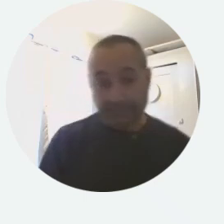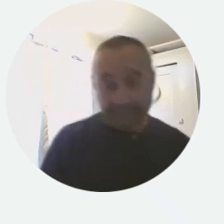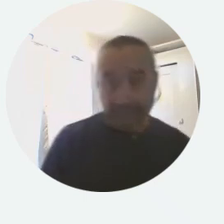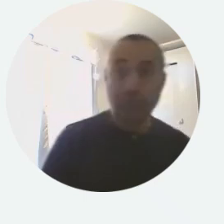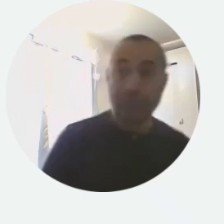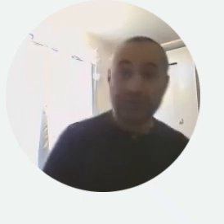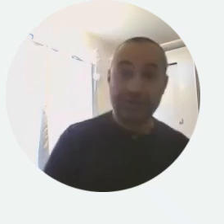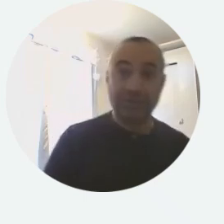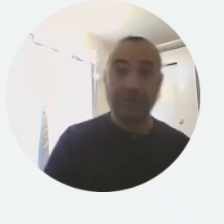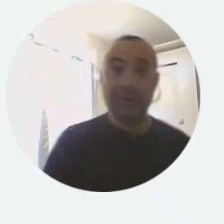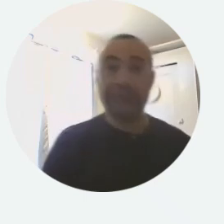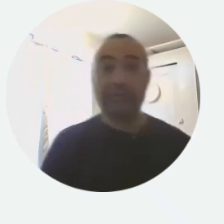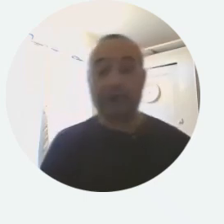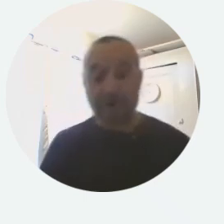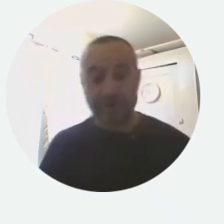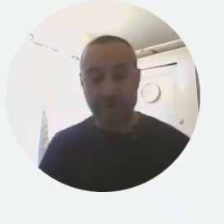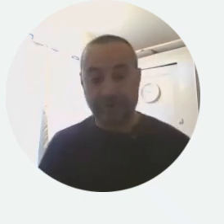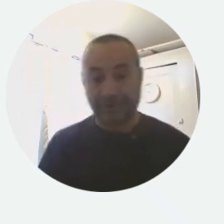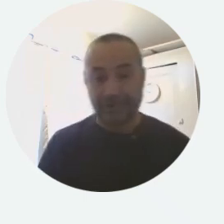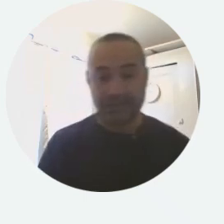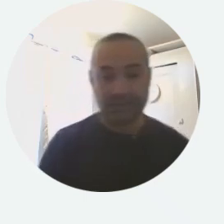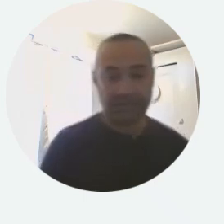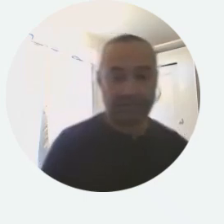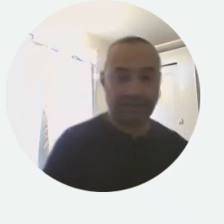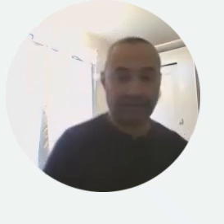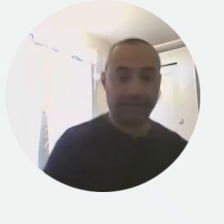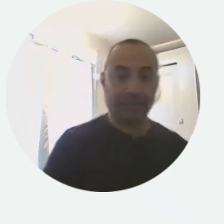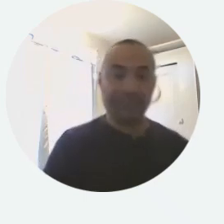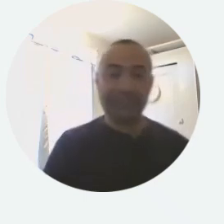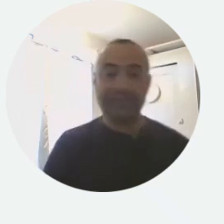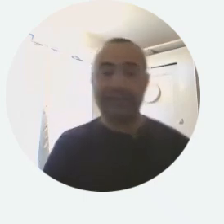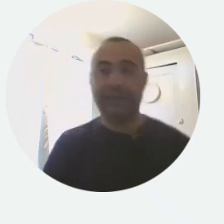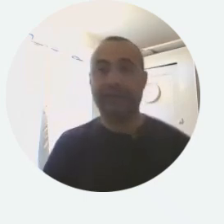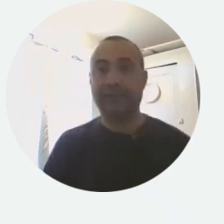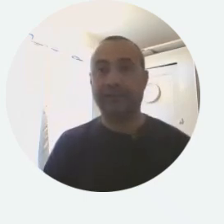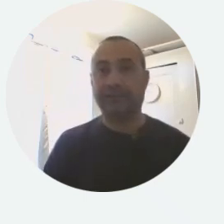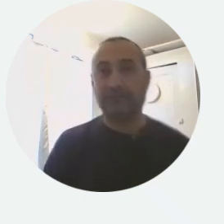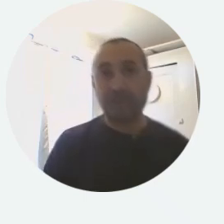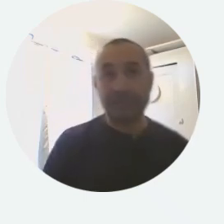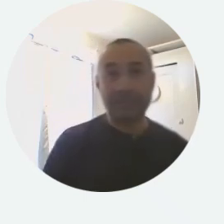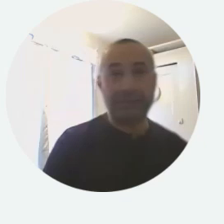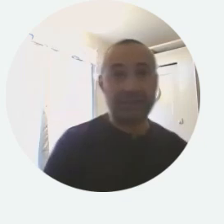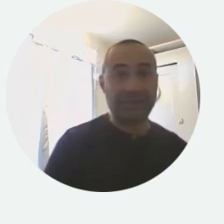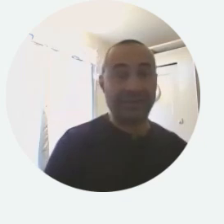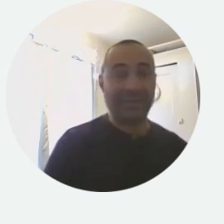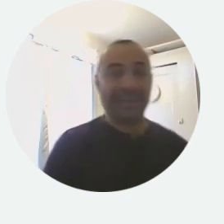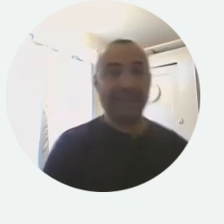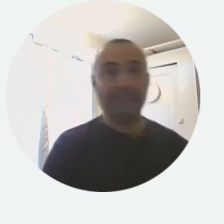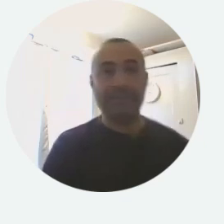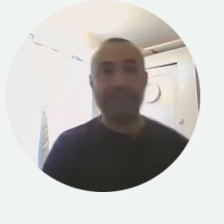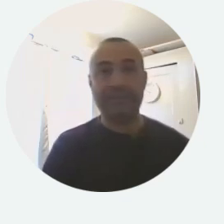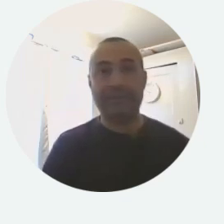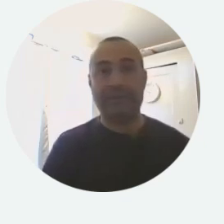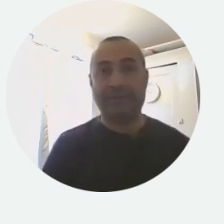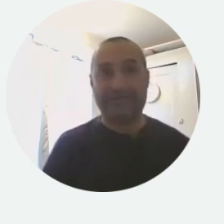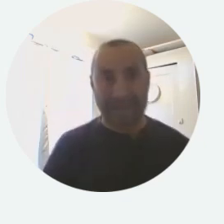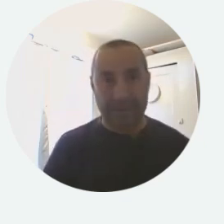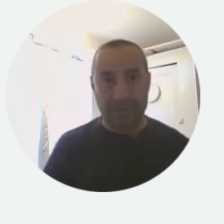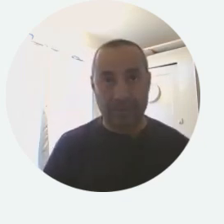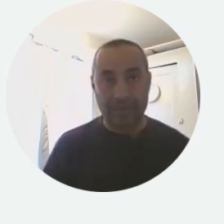Some critics also argue that the scope of communication can be very narrow